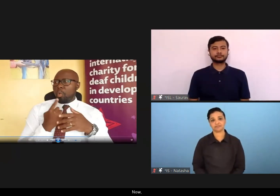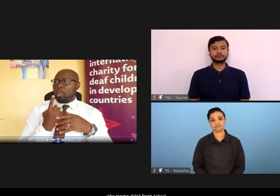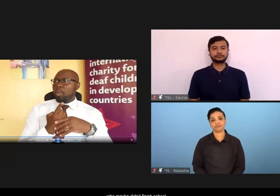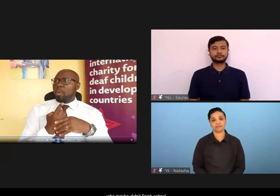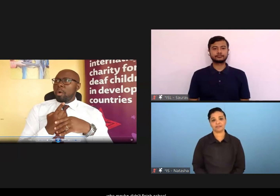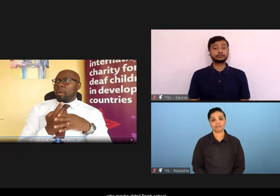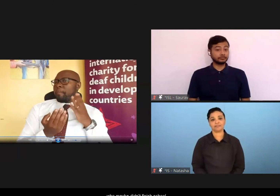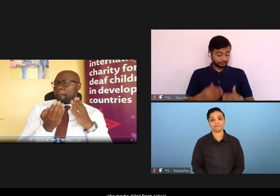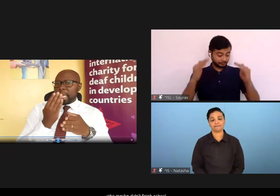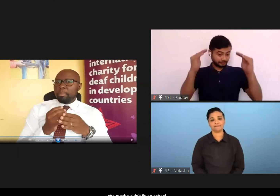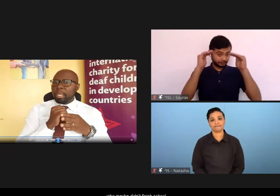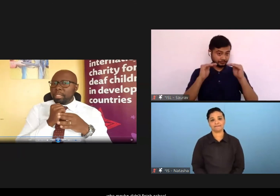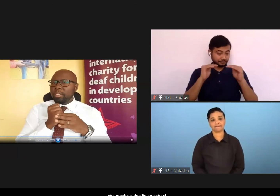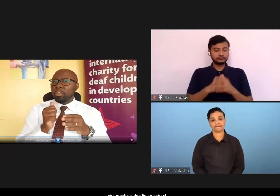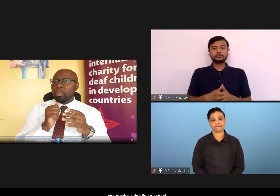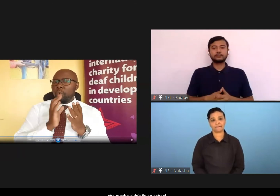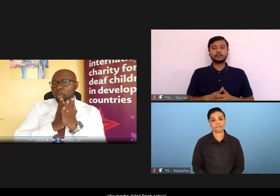we have some deaf people